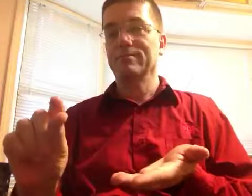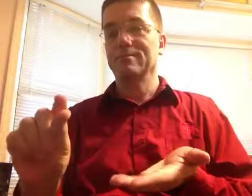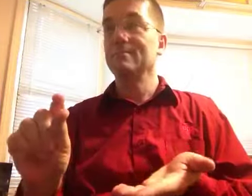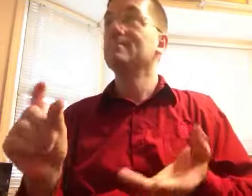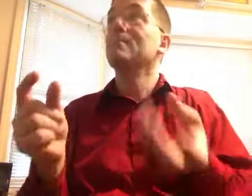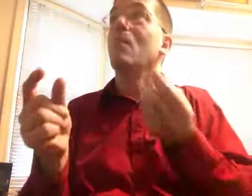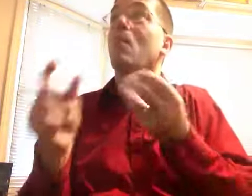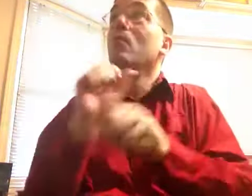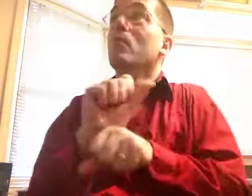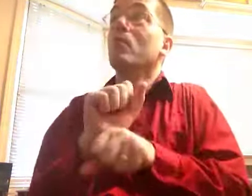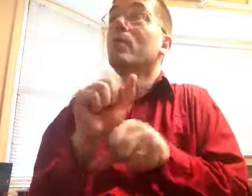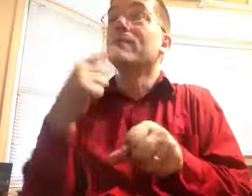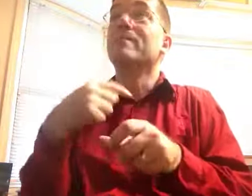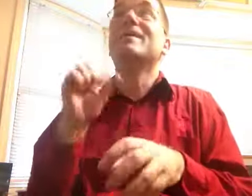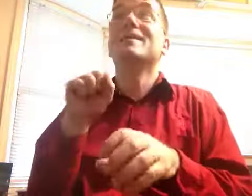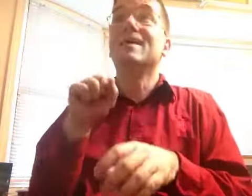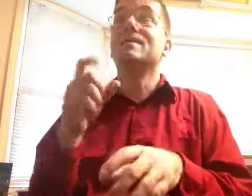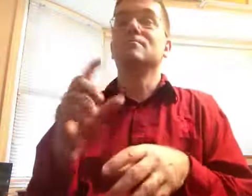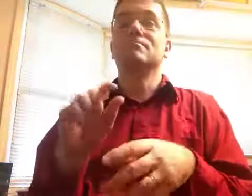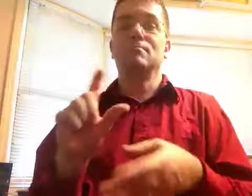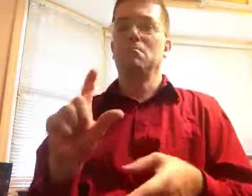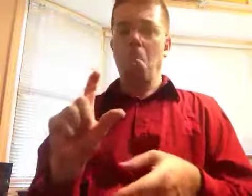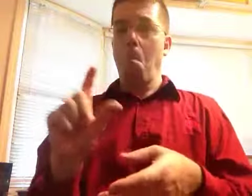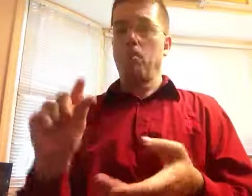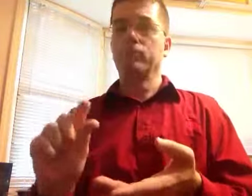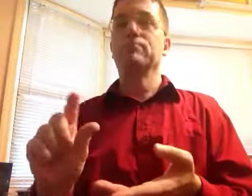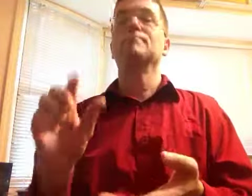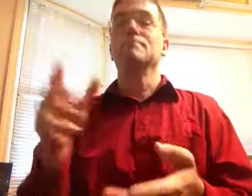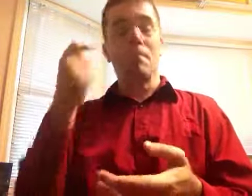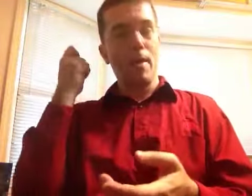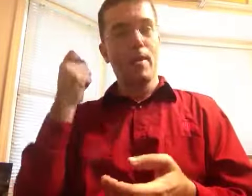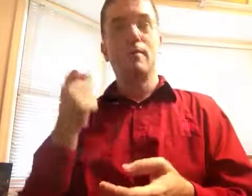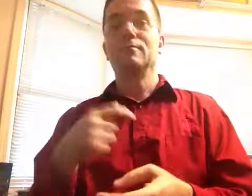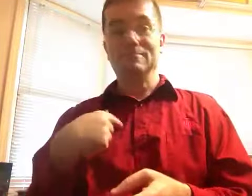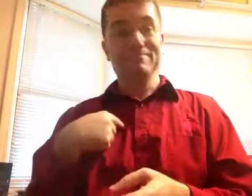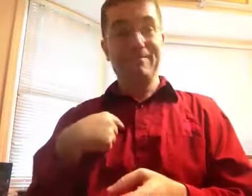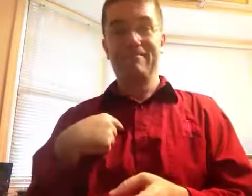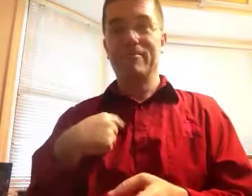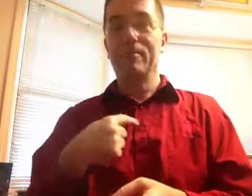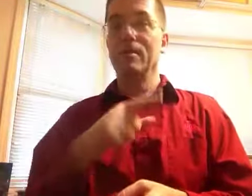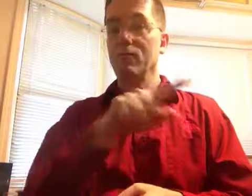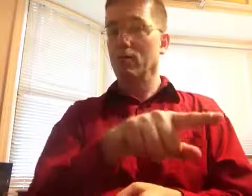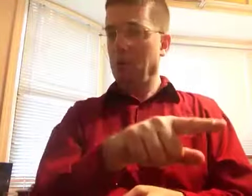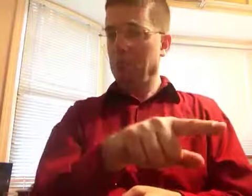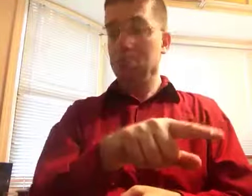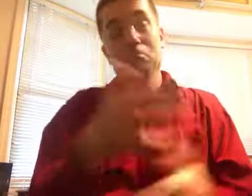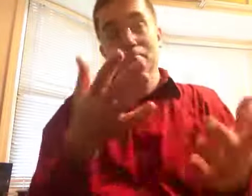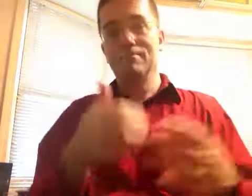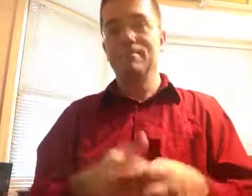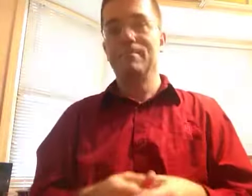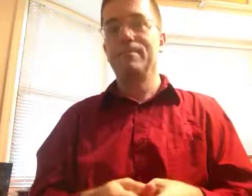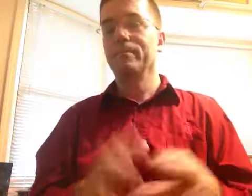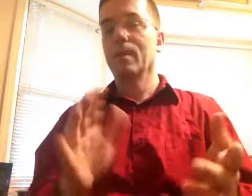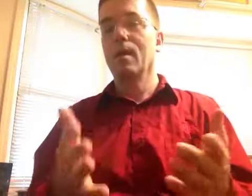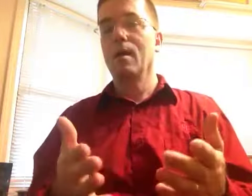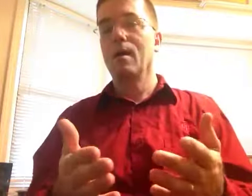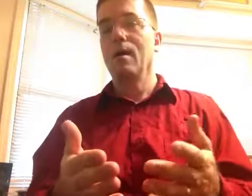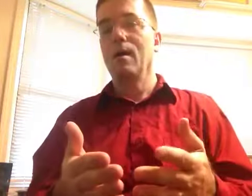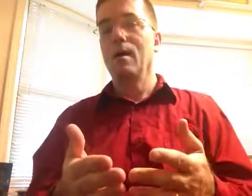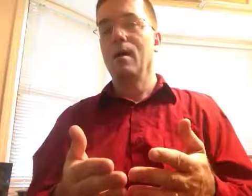Exactly. And he's taken on, my brother-in-law, he does some electronic dog fences, and so he's doing some of that right now with him and